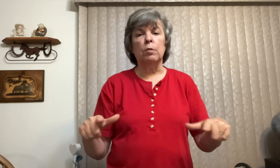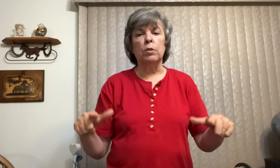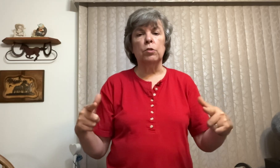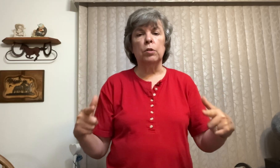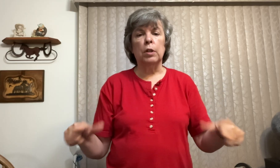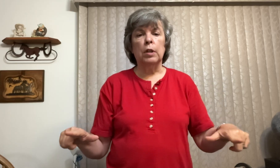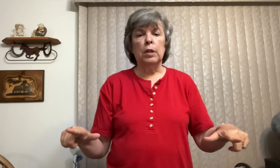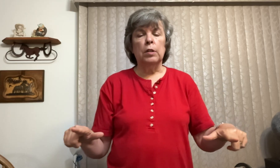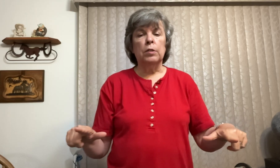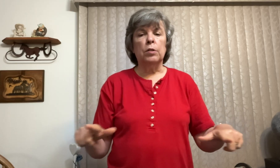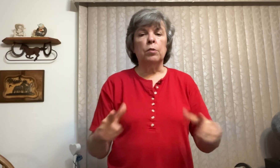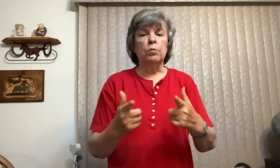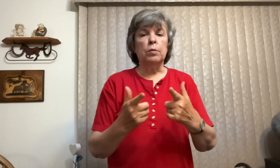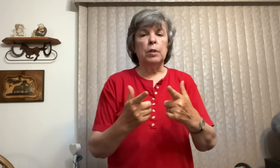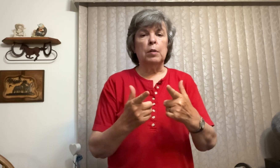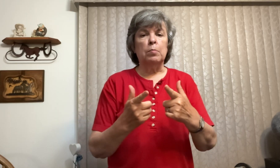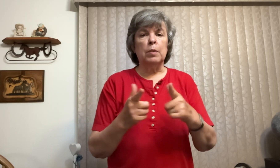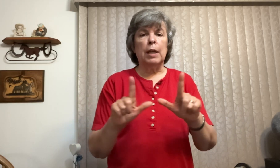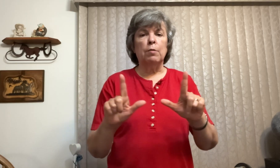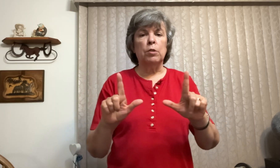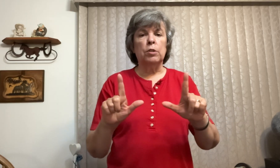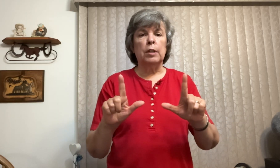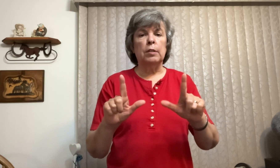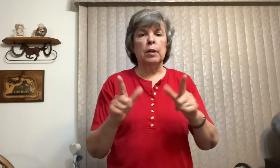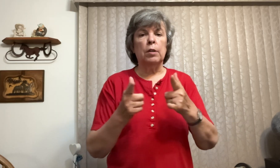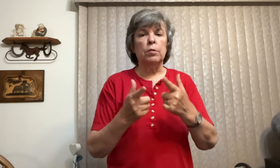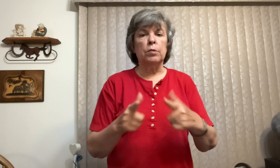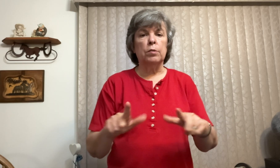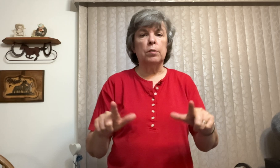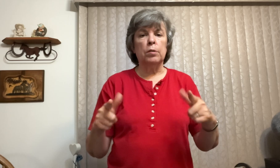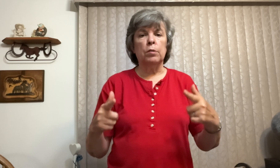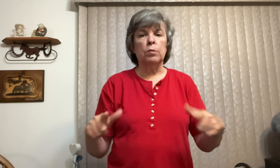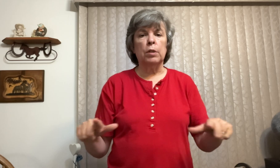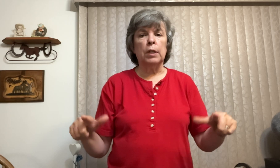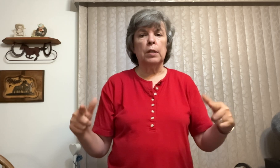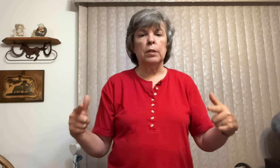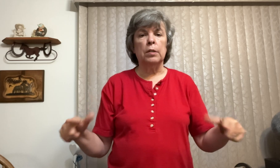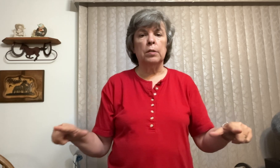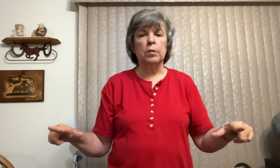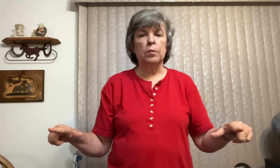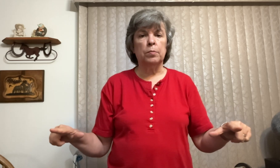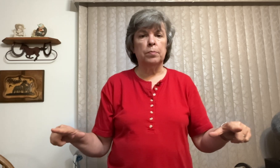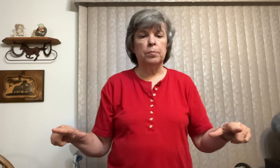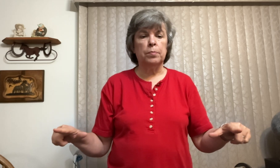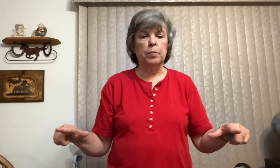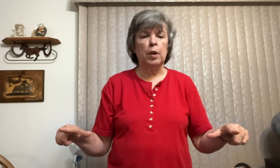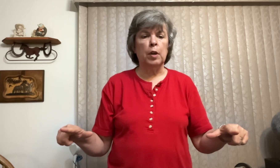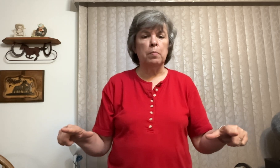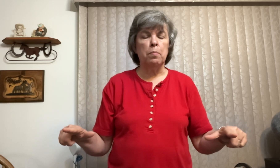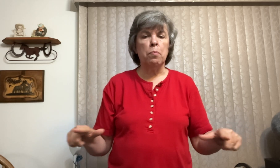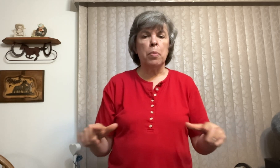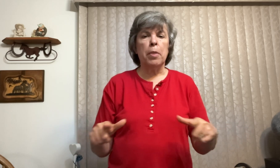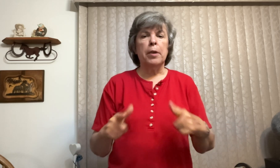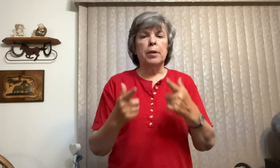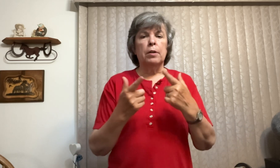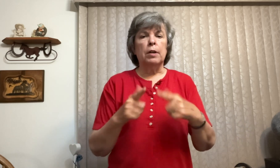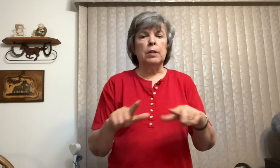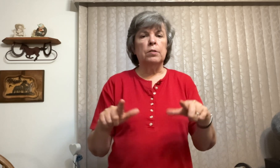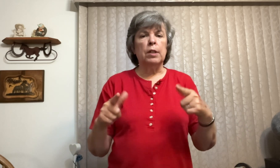language. So language takes L's and goes like this. Okay. All right, so that's what